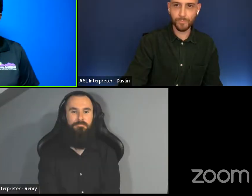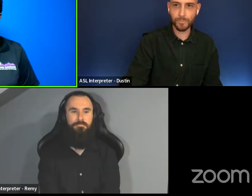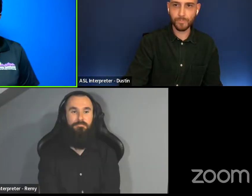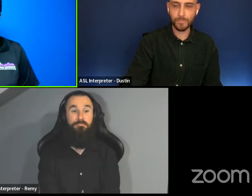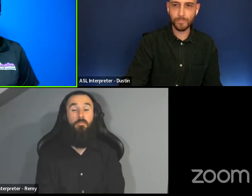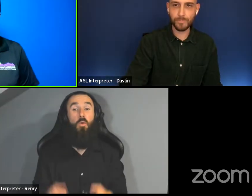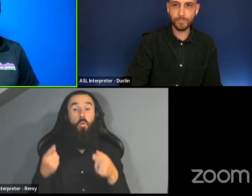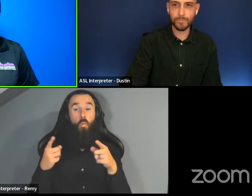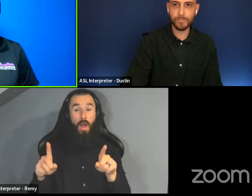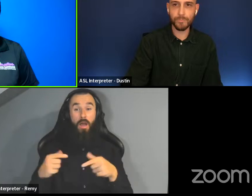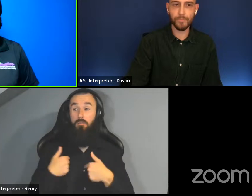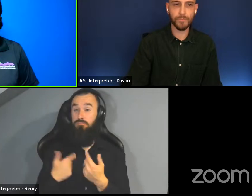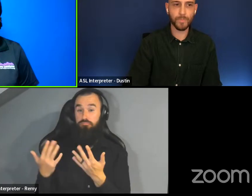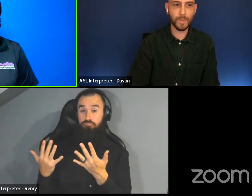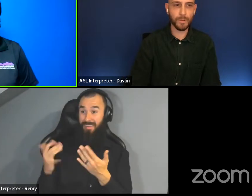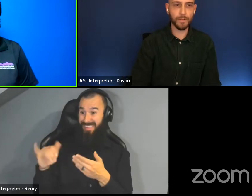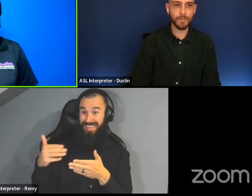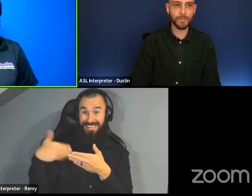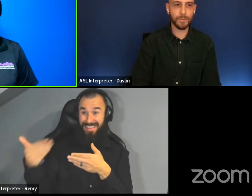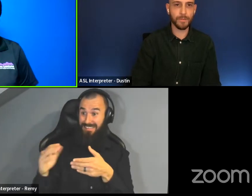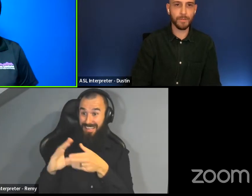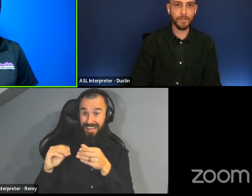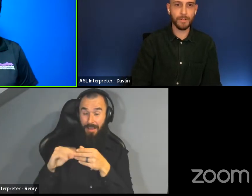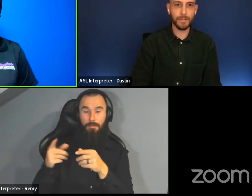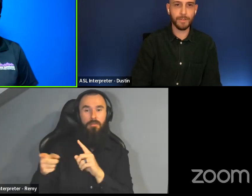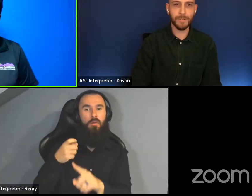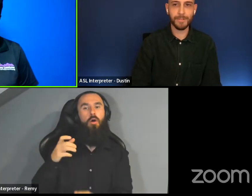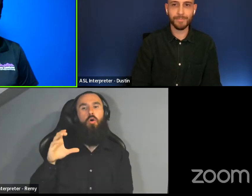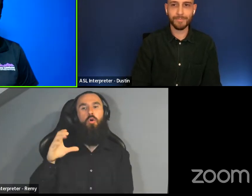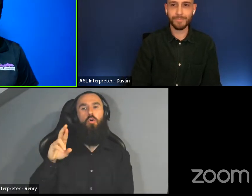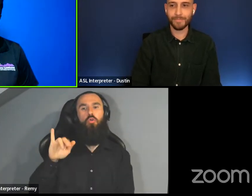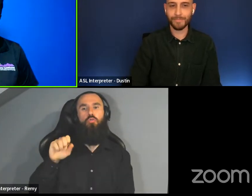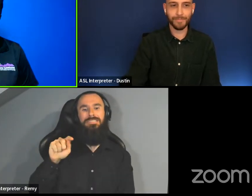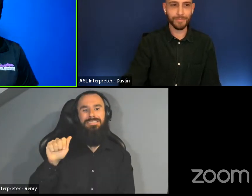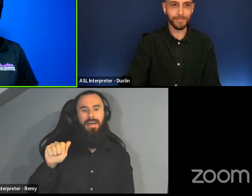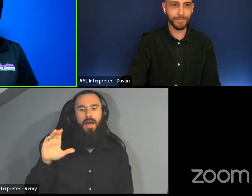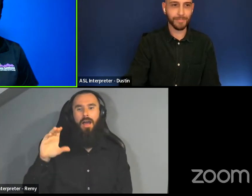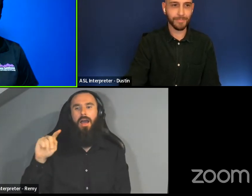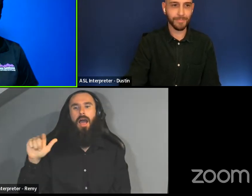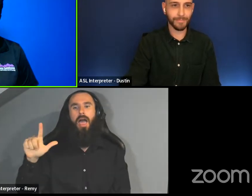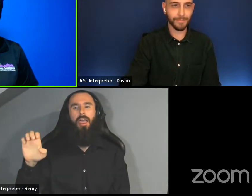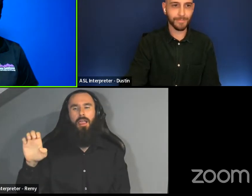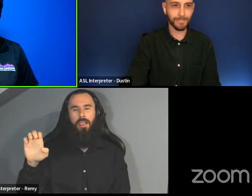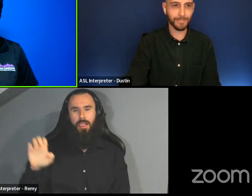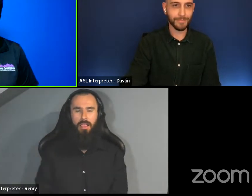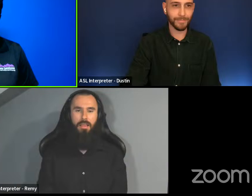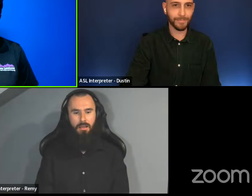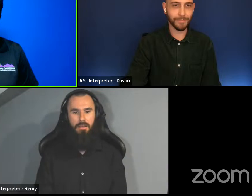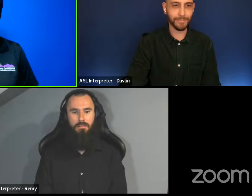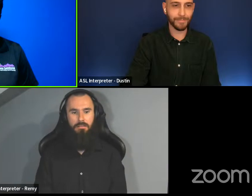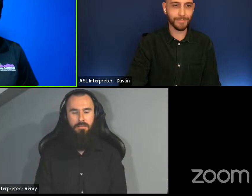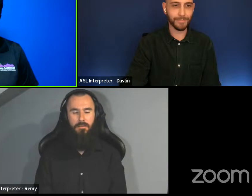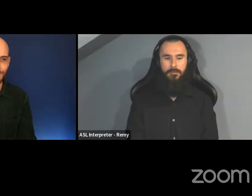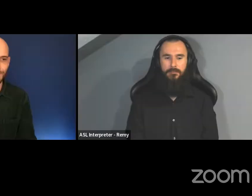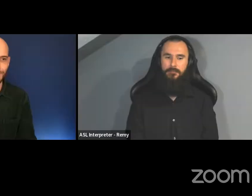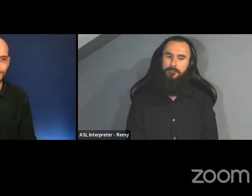While we reset, that next comment is going to be coming from Krista Caudill.